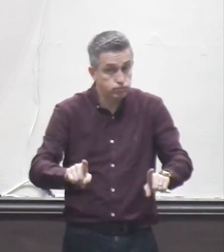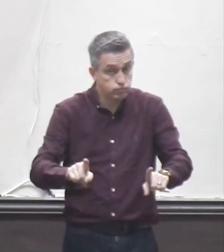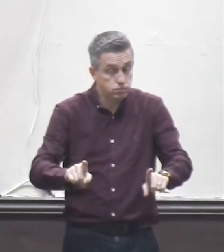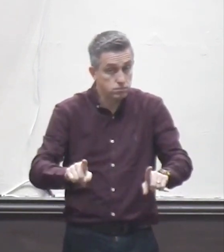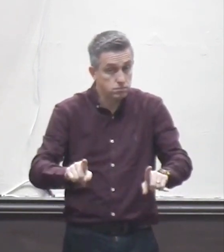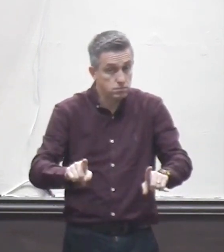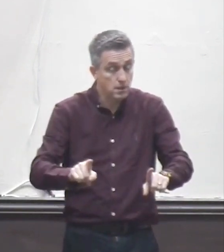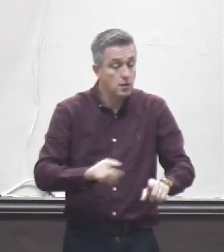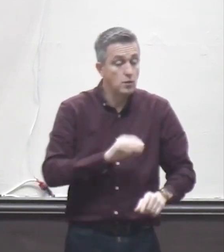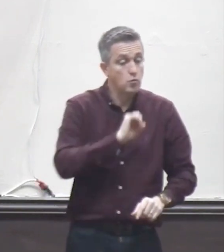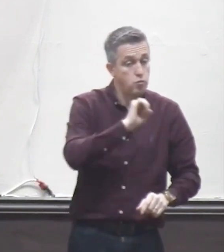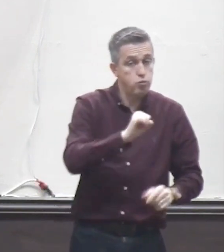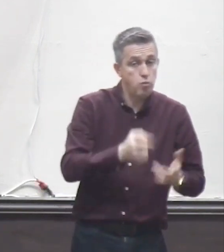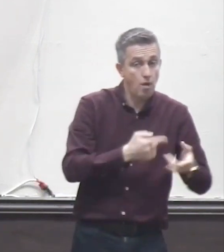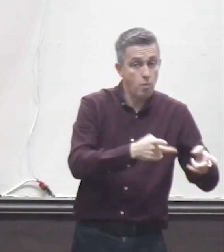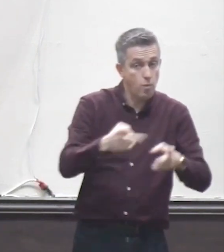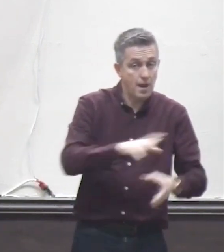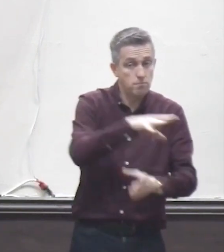shirk into our and accept it.